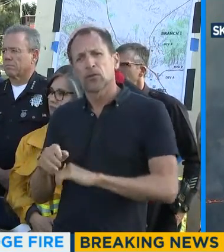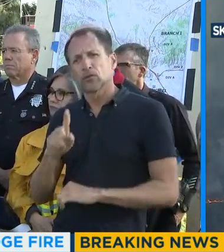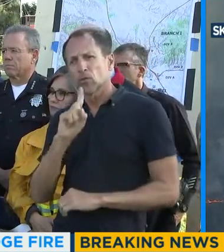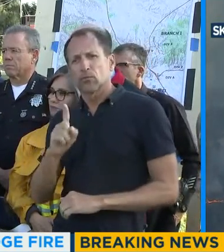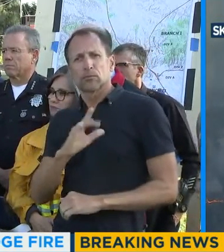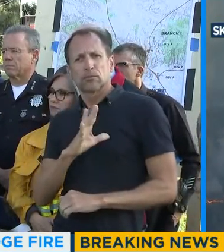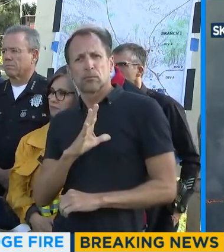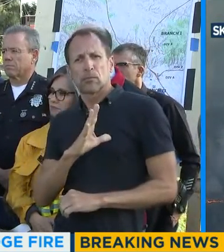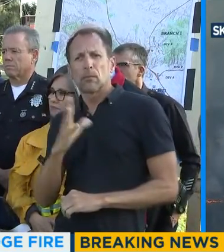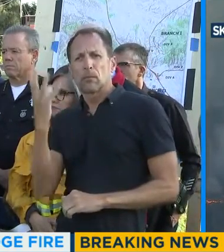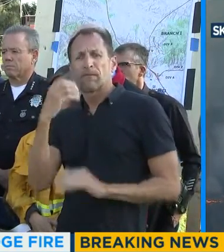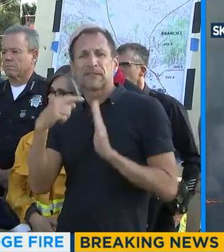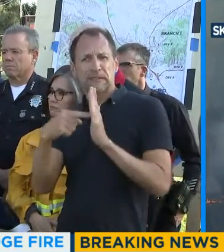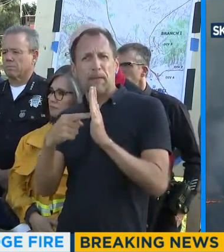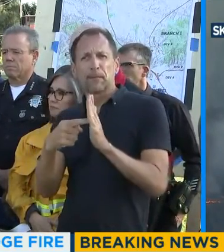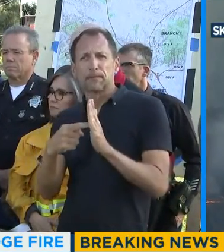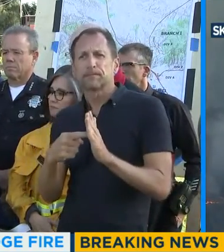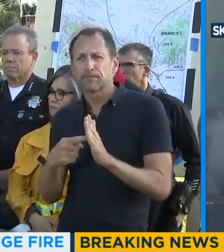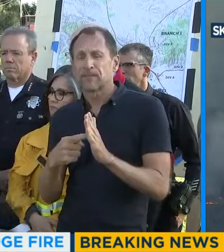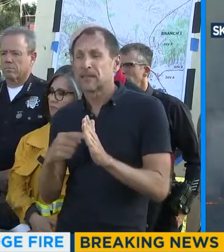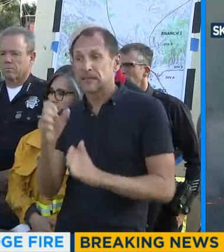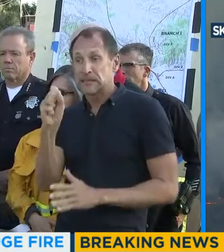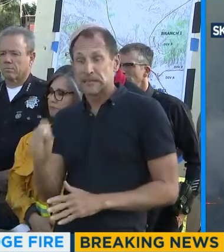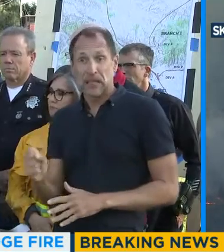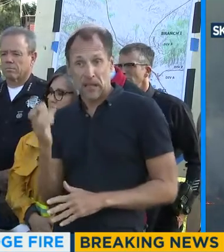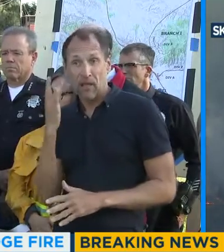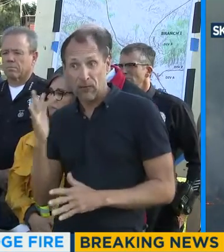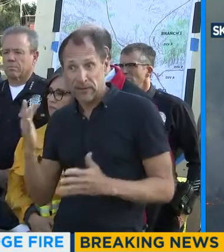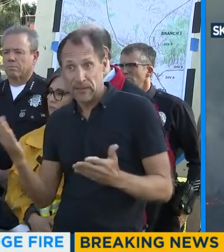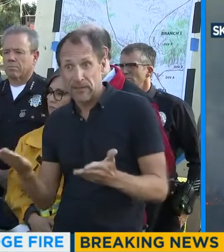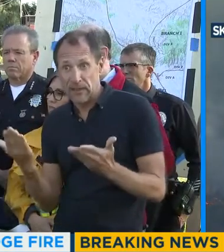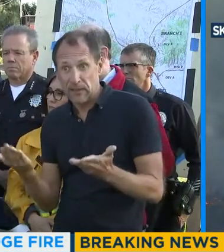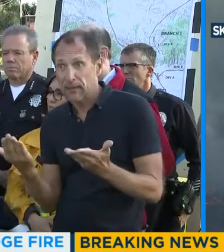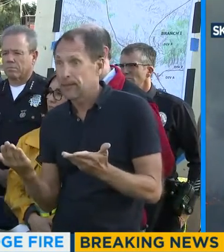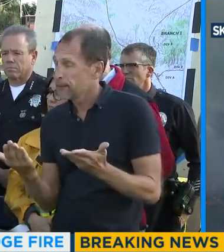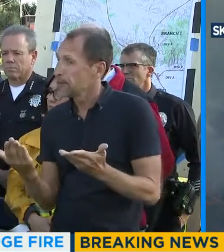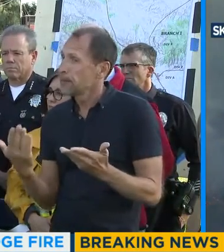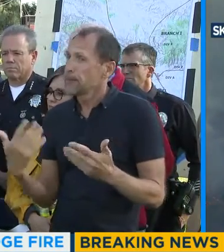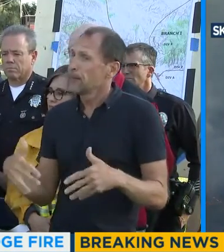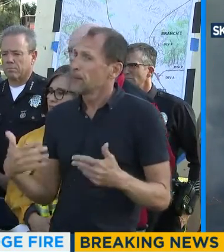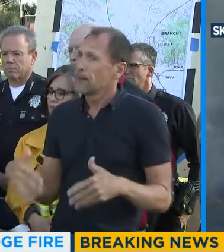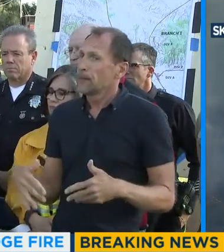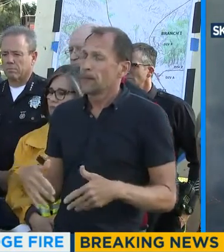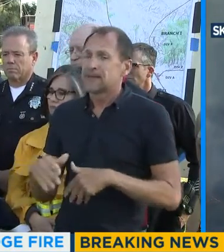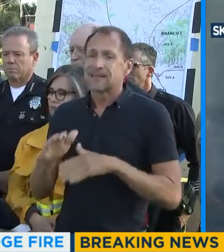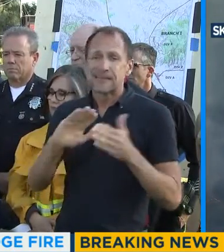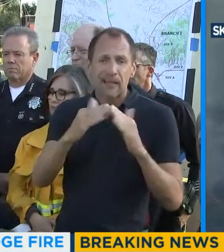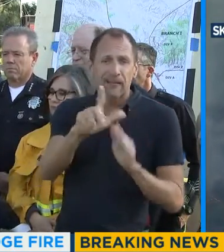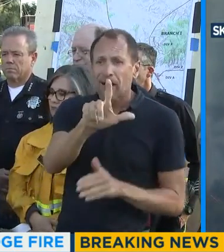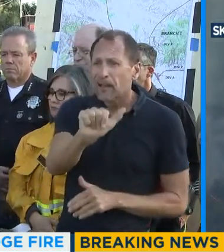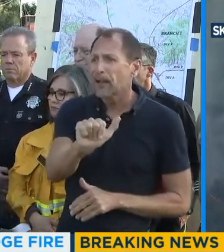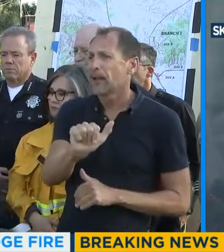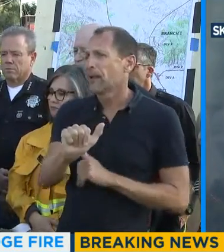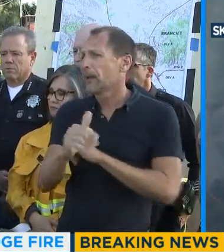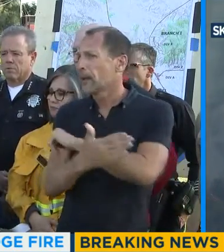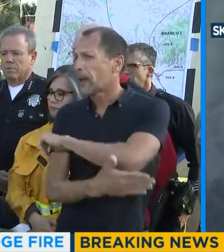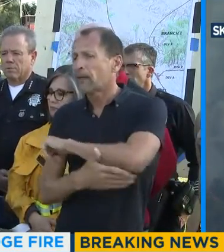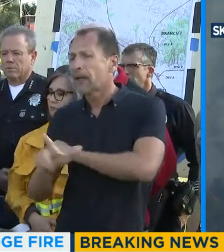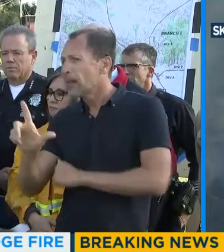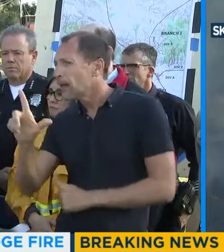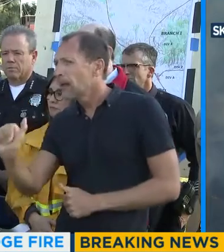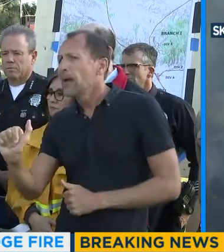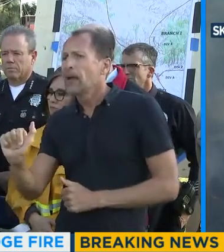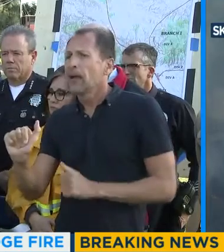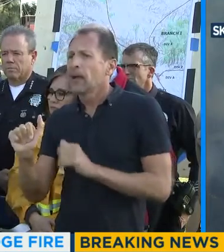model from Southern California here in Los Angeles County, the city of Los Angeles,